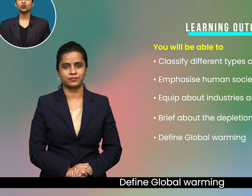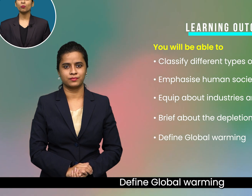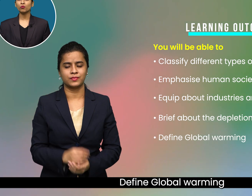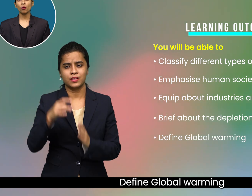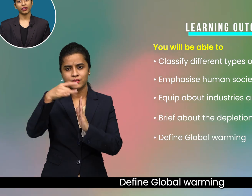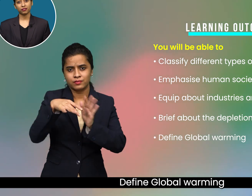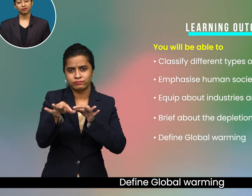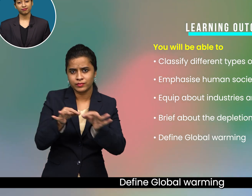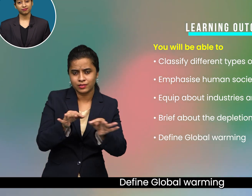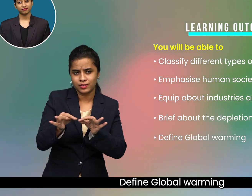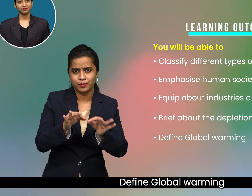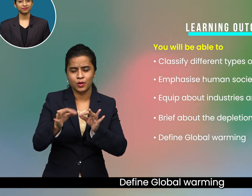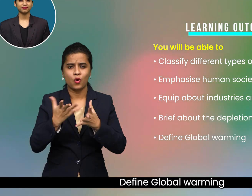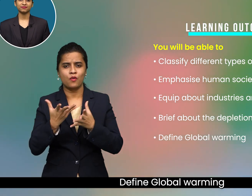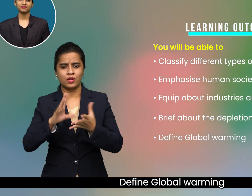Define global warming.